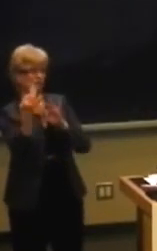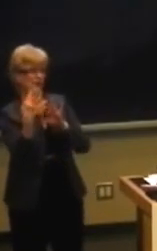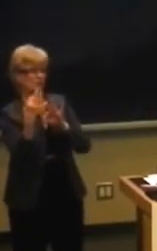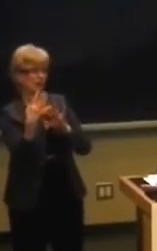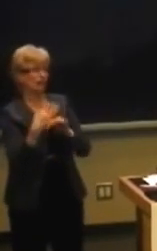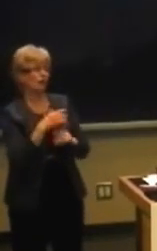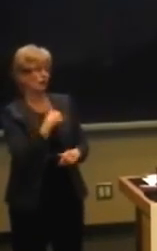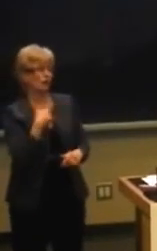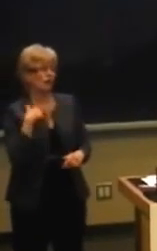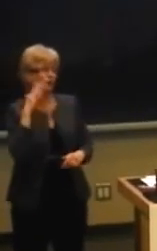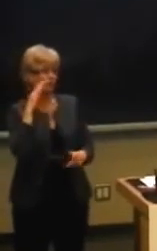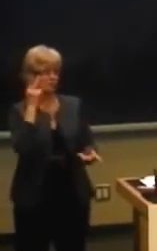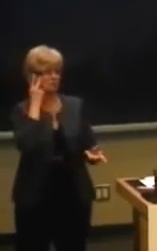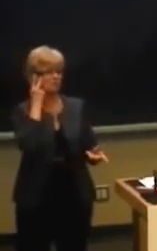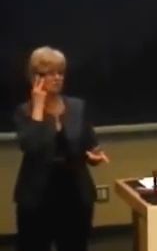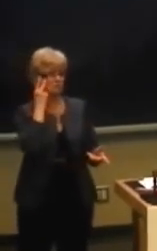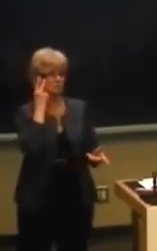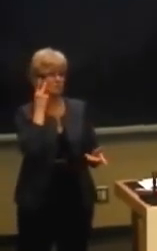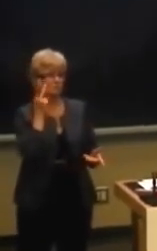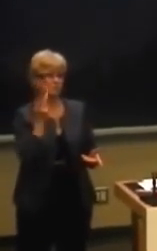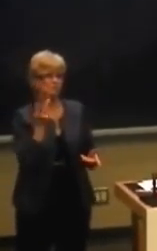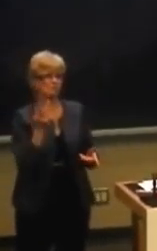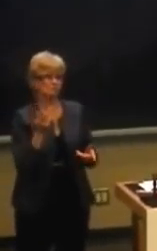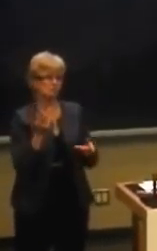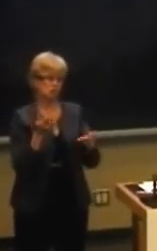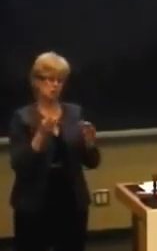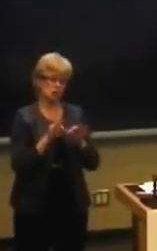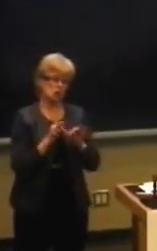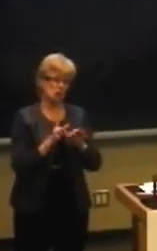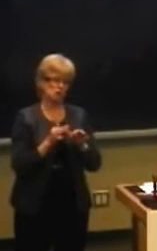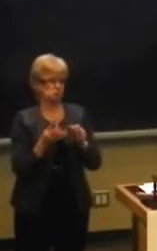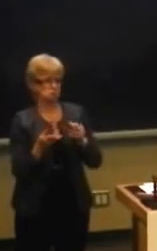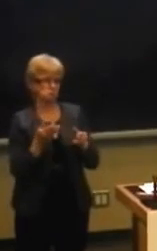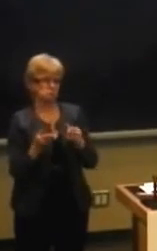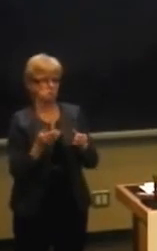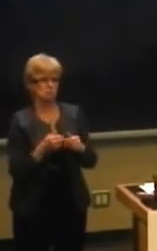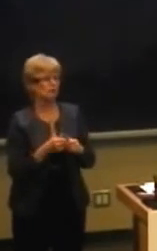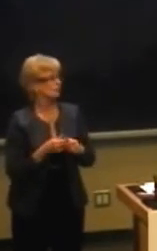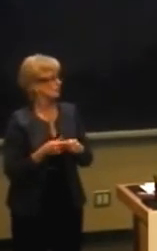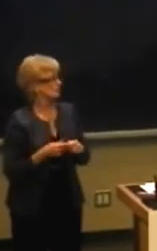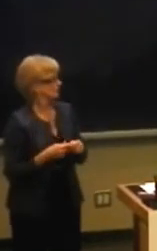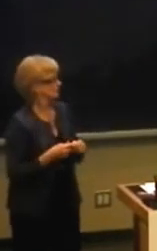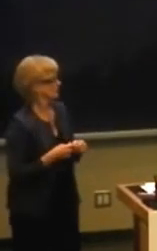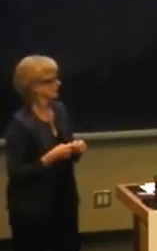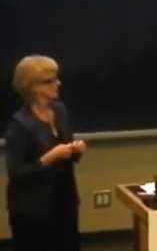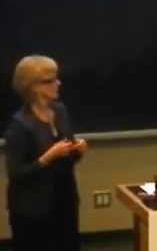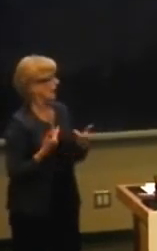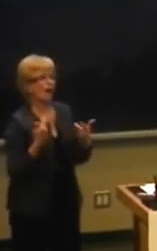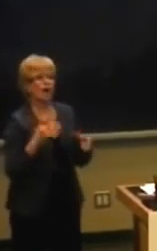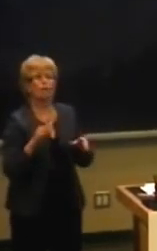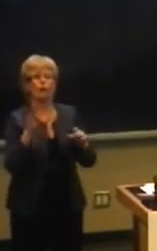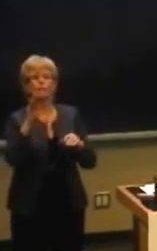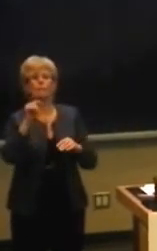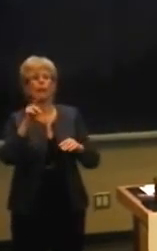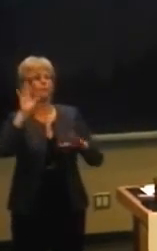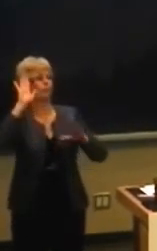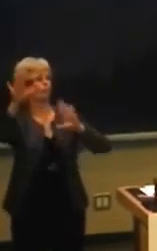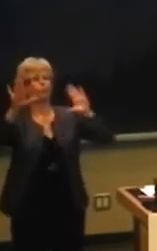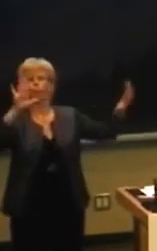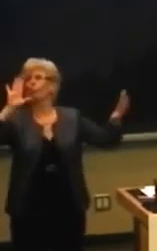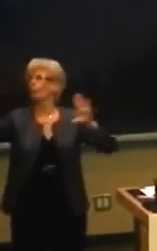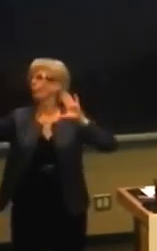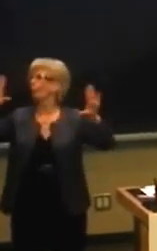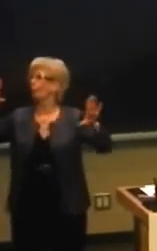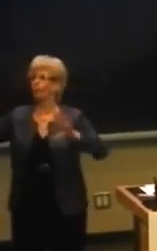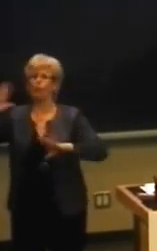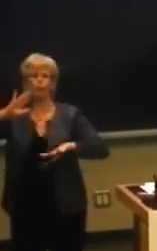We'll have a look at it. Obviously, there's a cost to any of these things, and we want to do it properly. I don't want to see maps just stuck onto the wall, because otherwise they'll get ripped